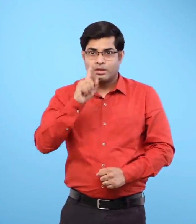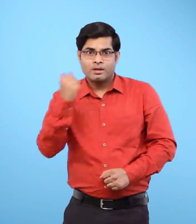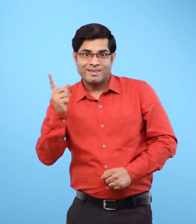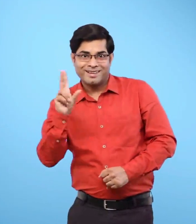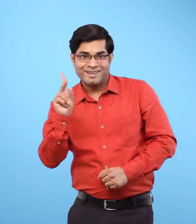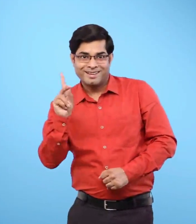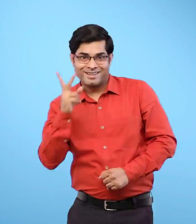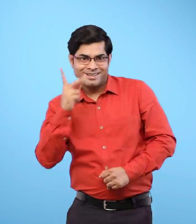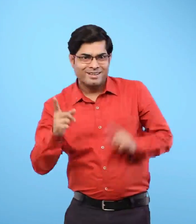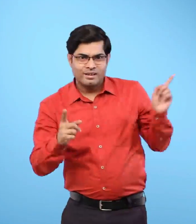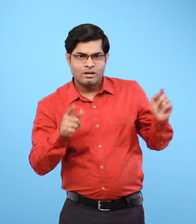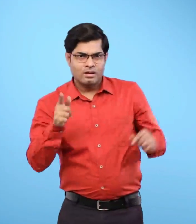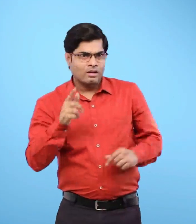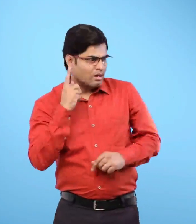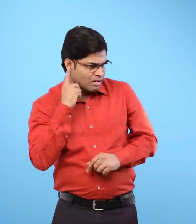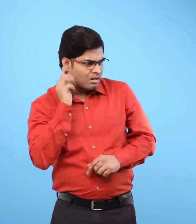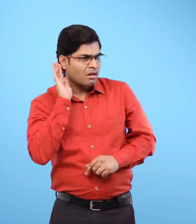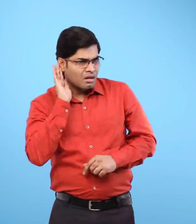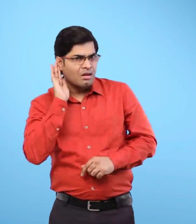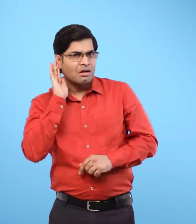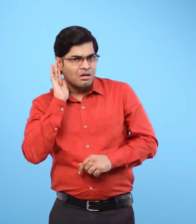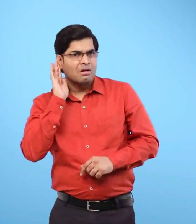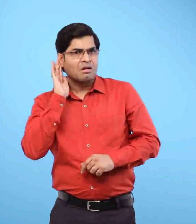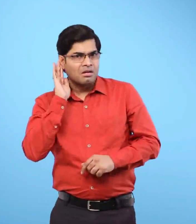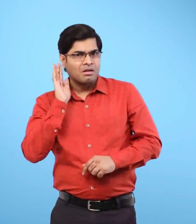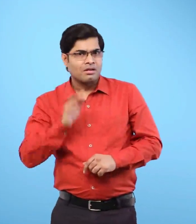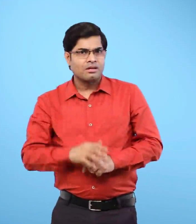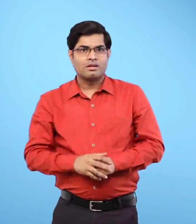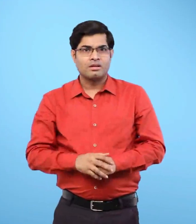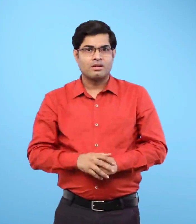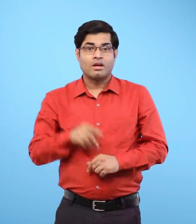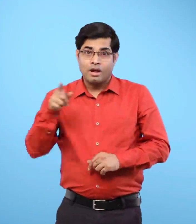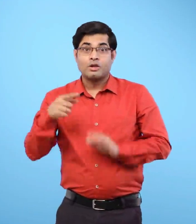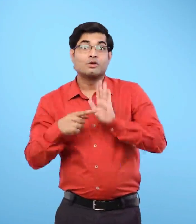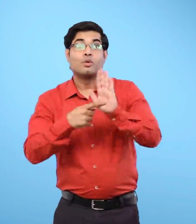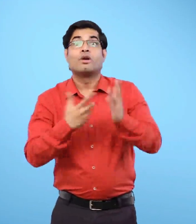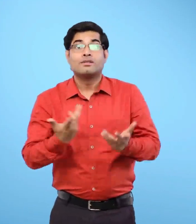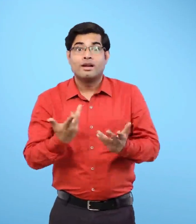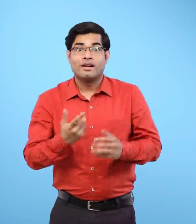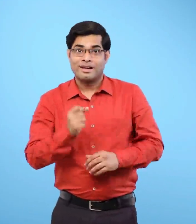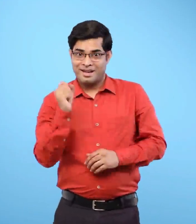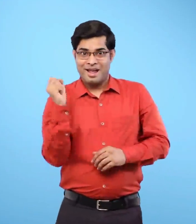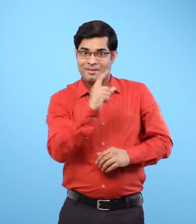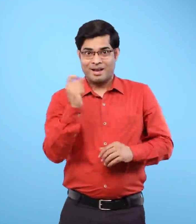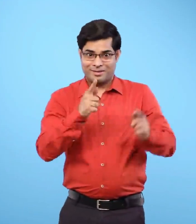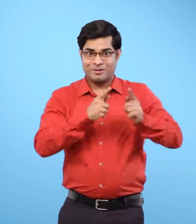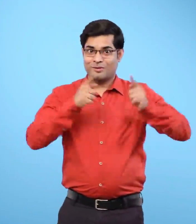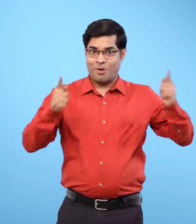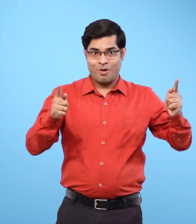Girl 2 is listening and showing the girl 1 how to identify the longer months with the help